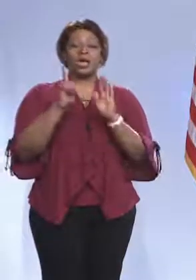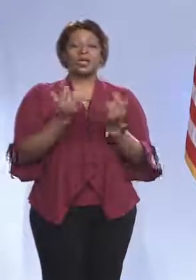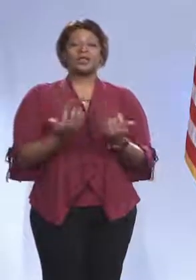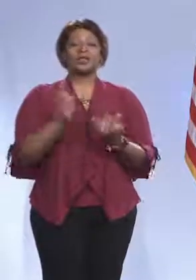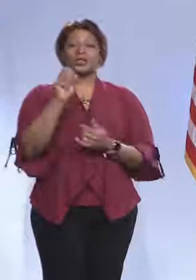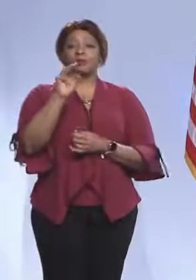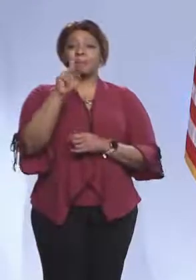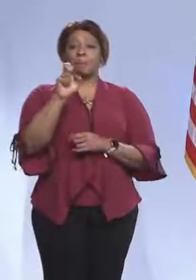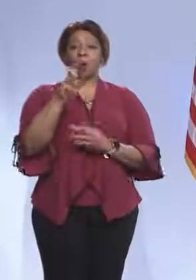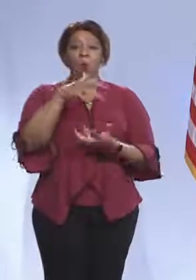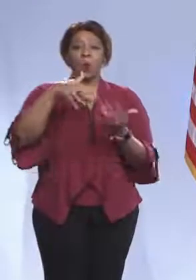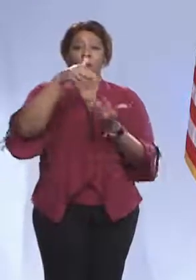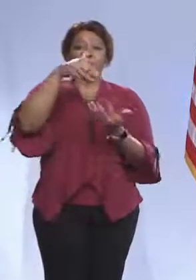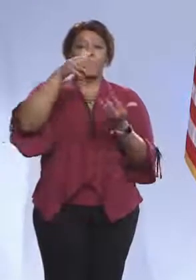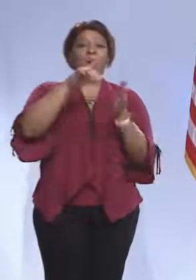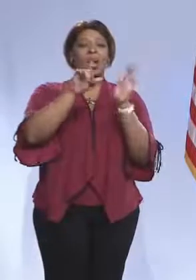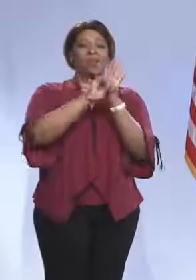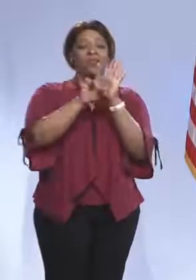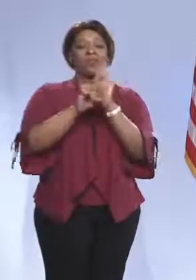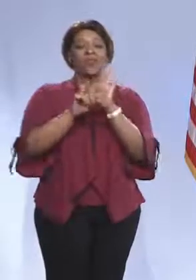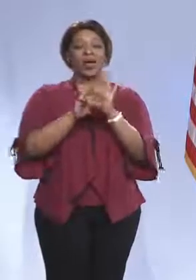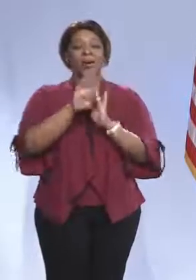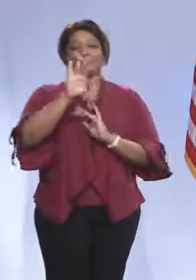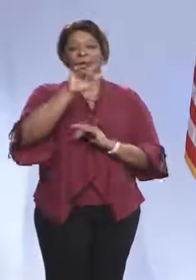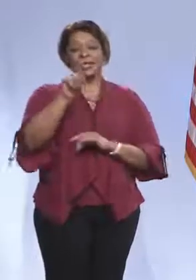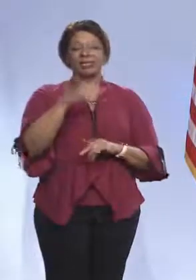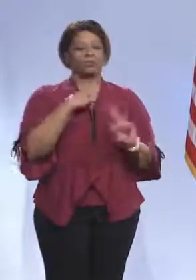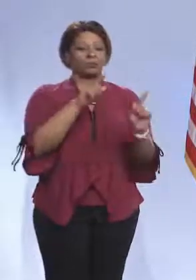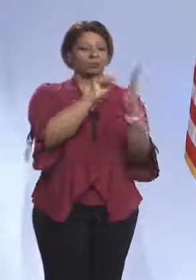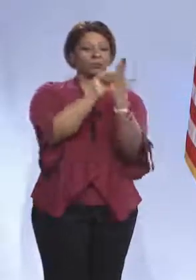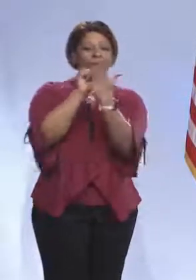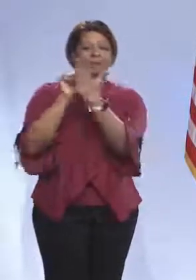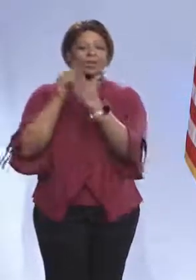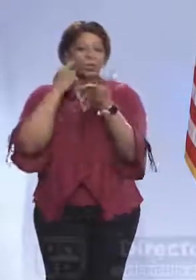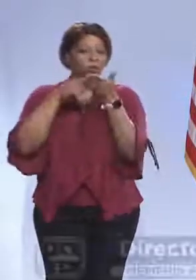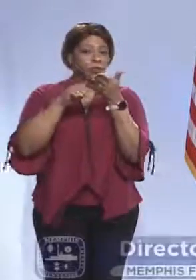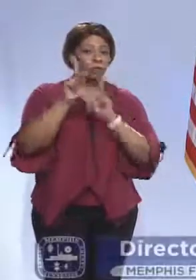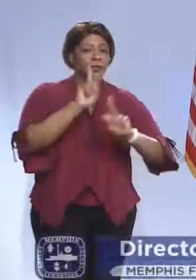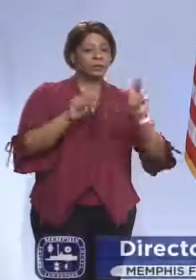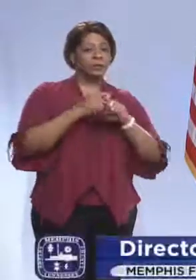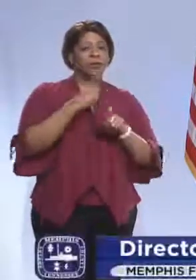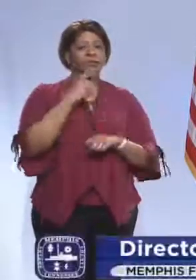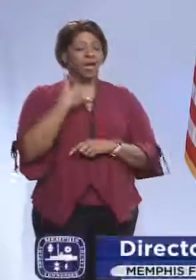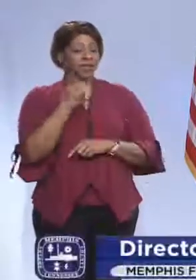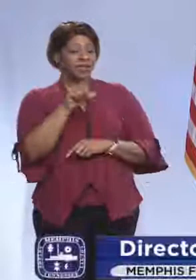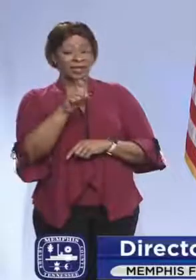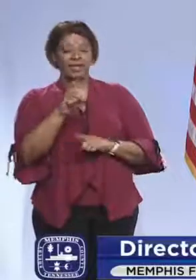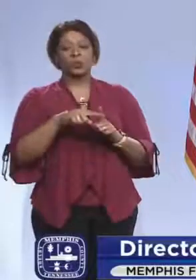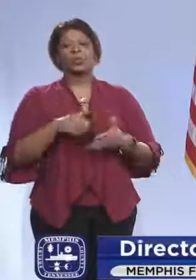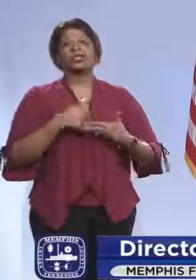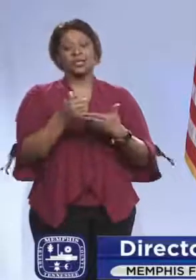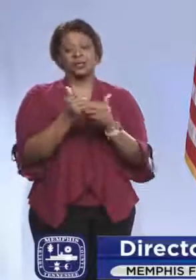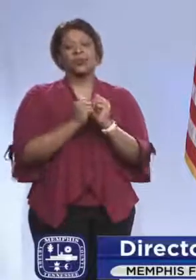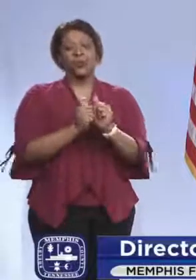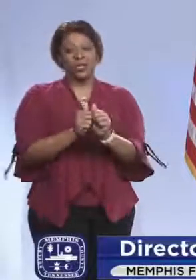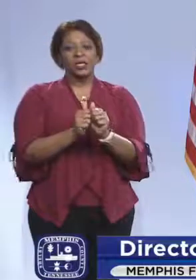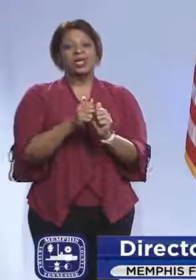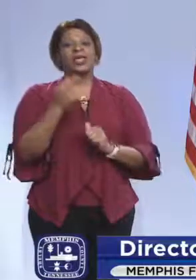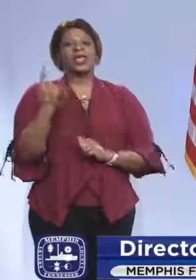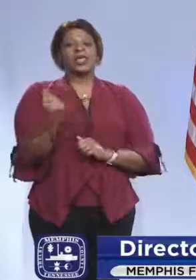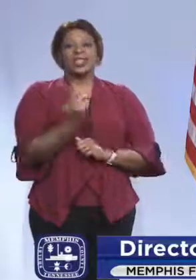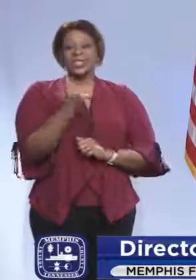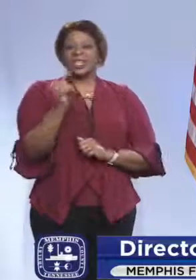and that's kind of where we go door to door, knocking and checking on people and seeing if you have a need that we can help with. So this is going to be similar. It's a